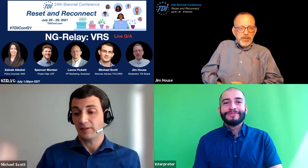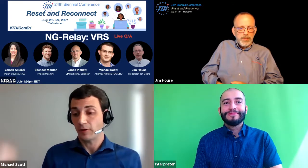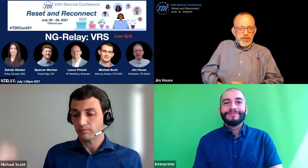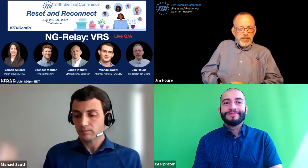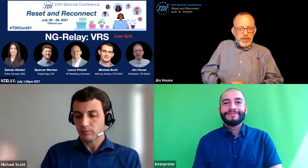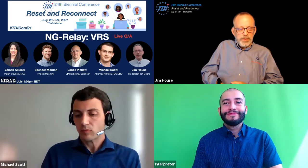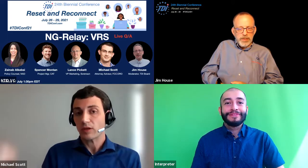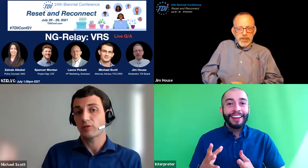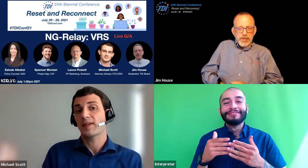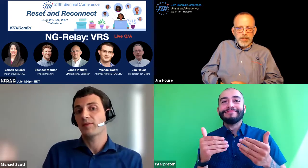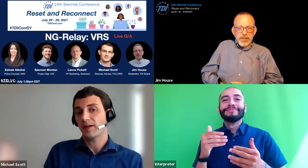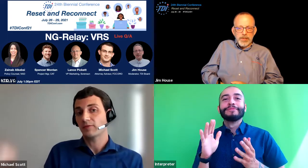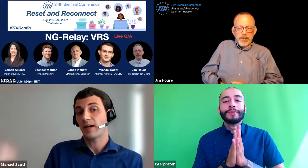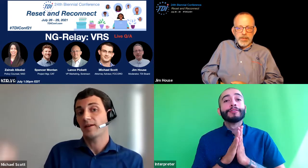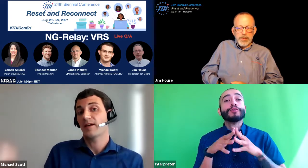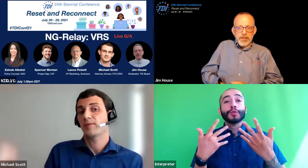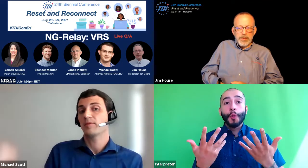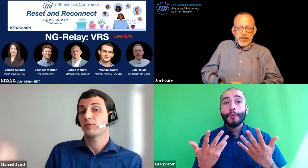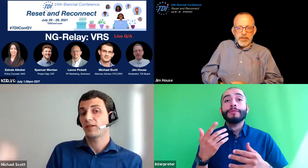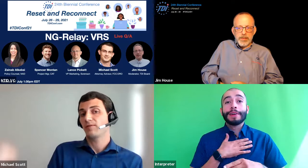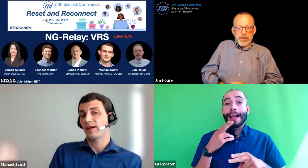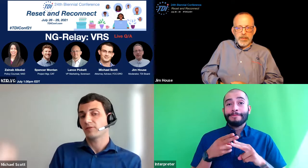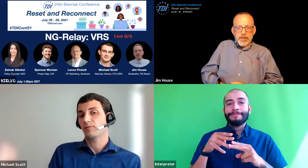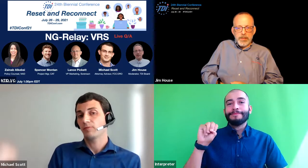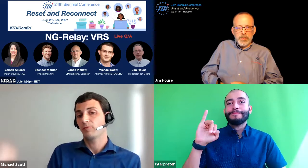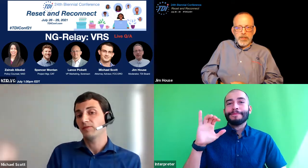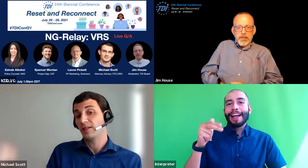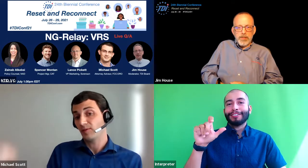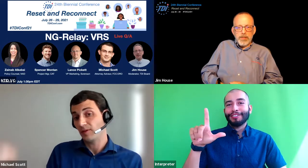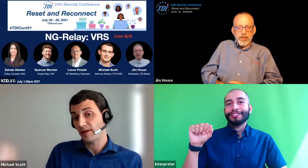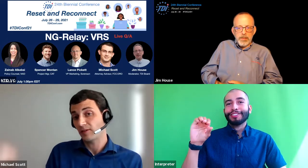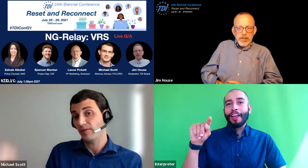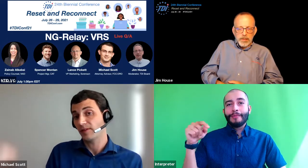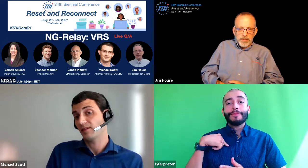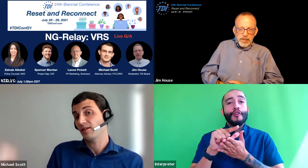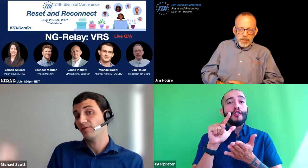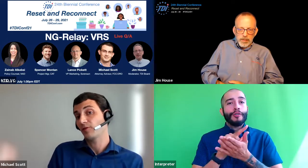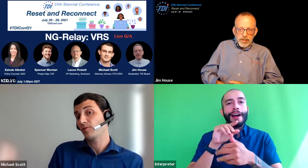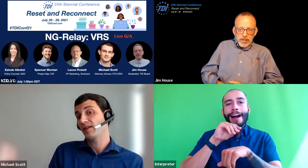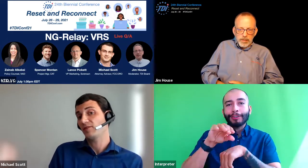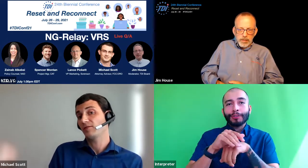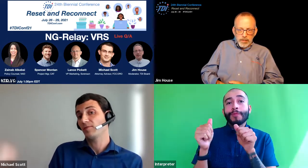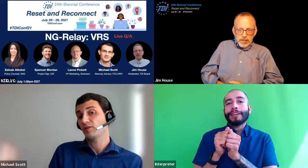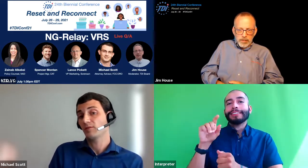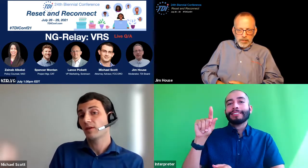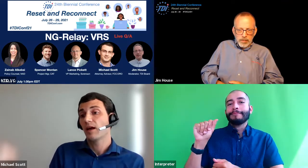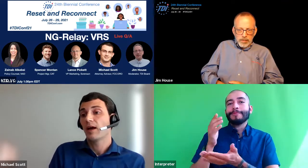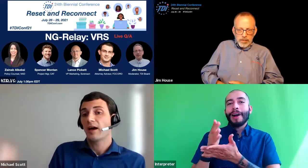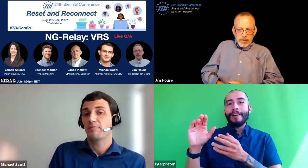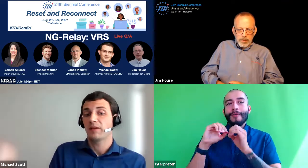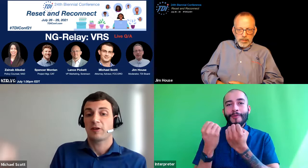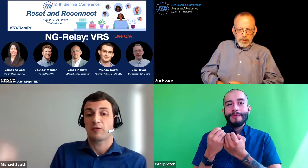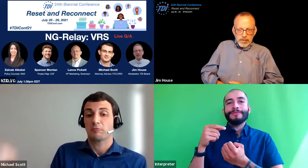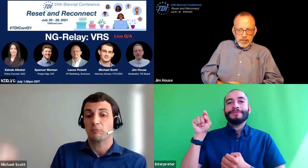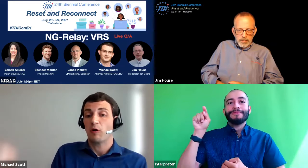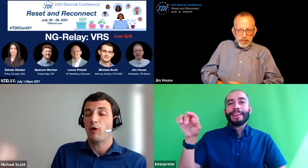Great. So my name is Michael Scott, and I am an attorney advisor with the Disability Rights Office at the Federal Communications Commission.